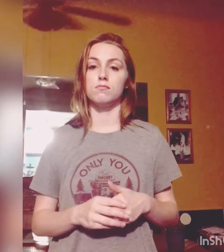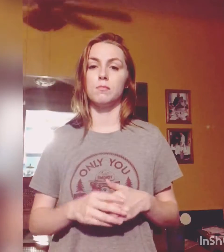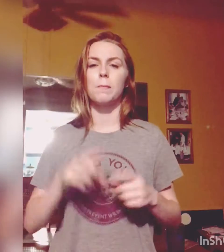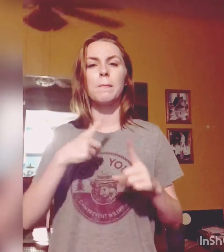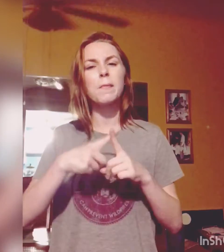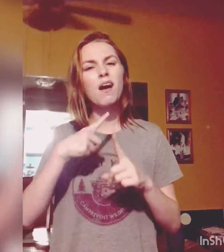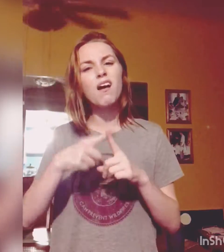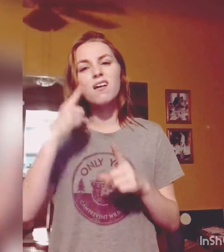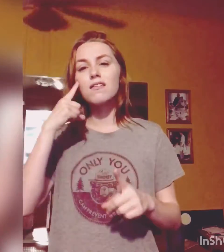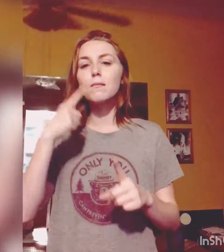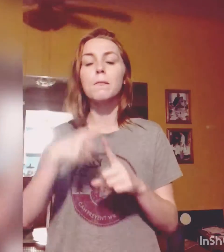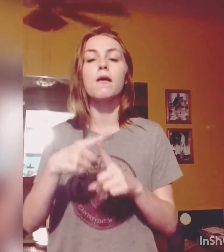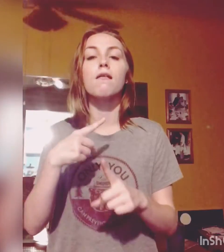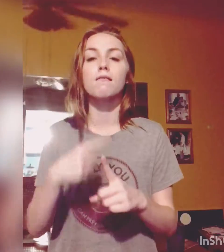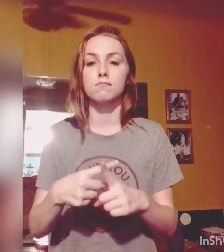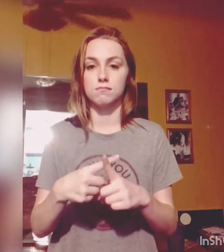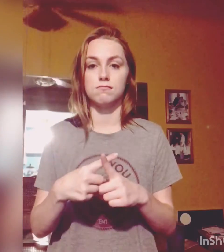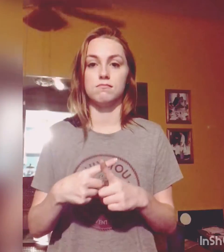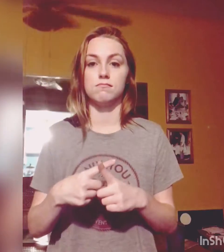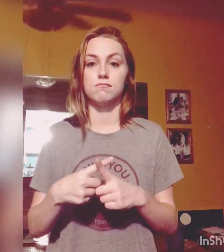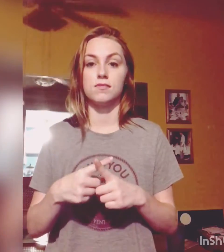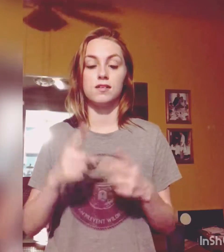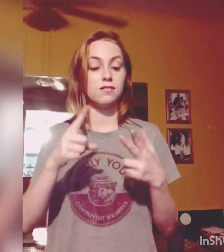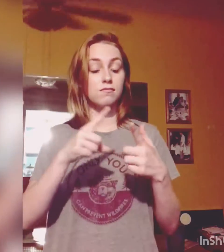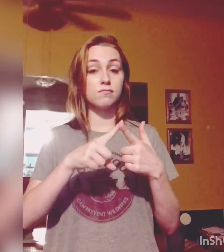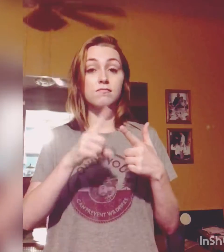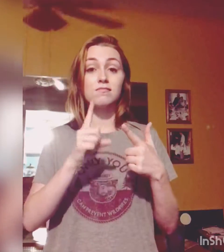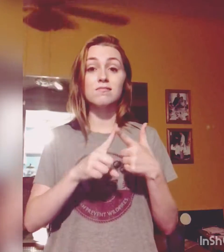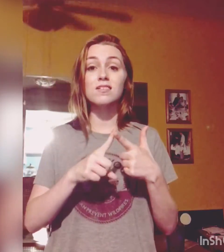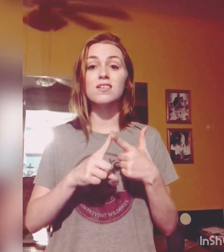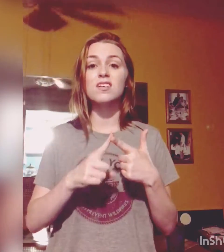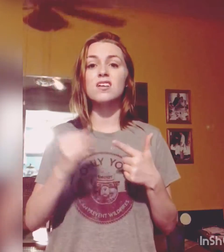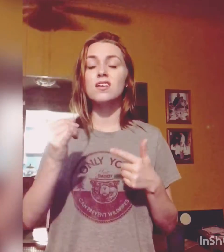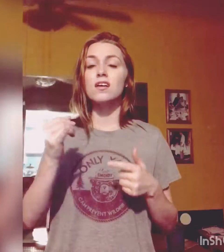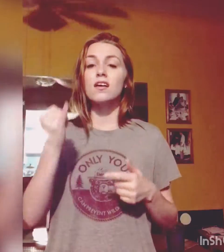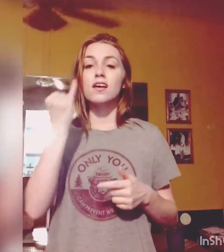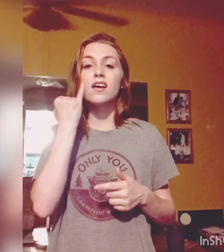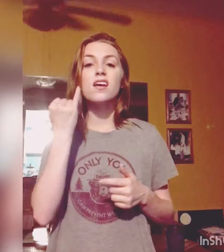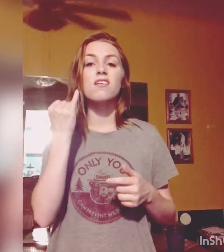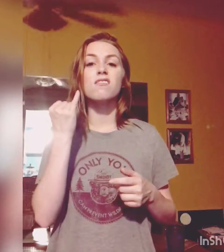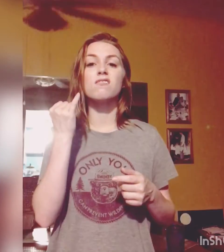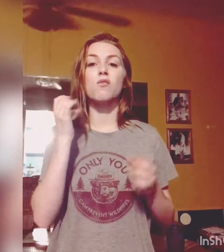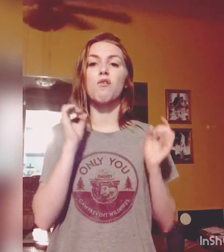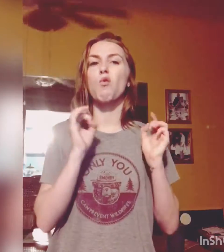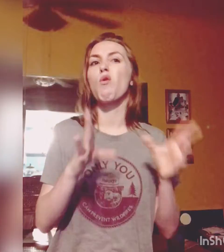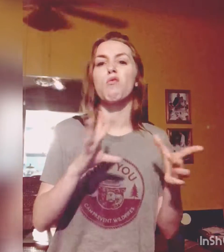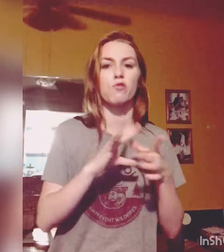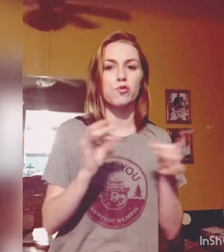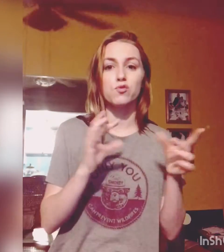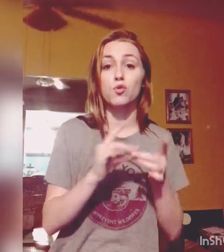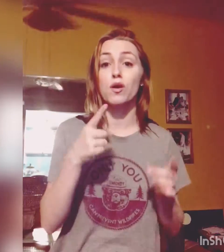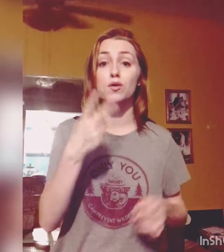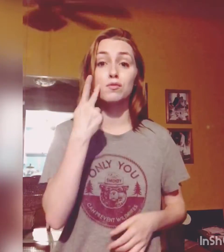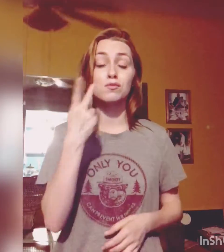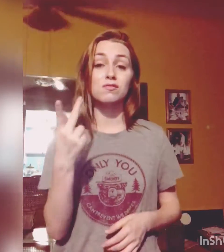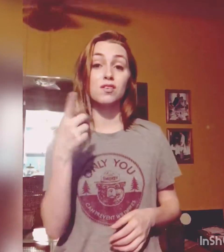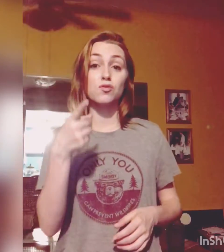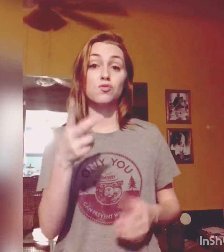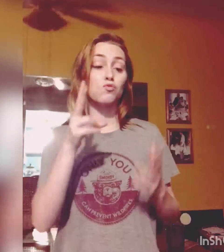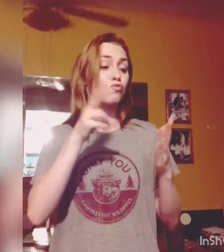second, we gotta stop clicking on the lowest common denominator, bottom-feeding link bait. If you don't like